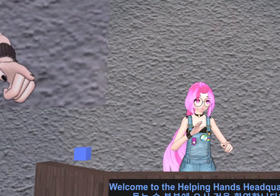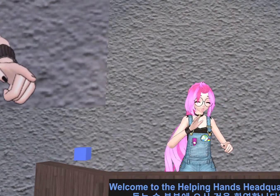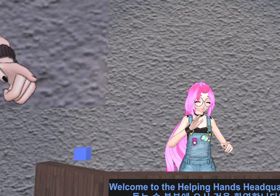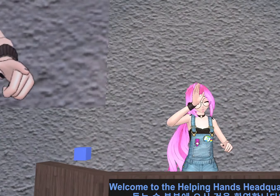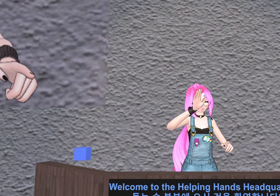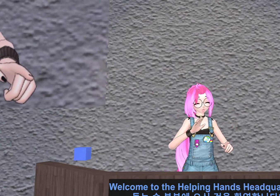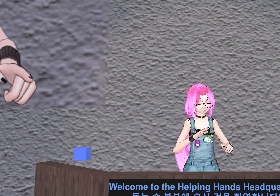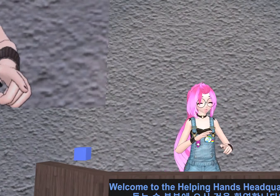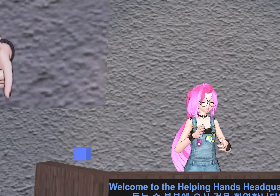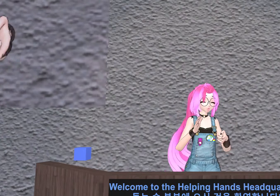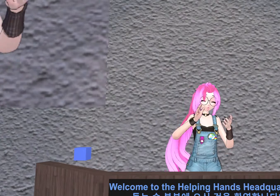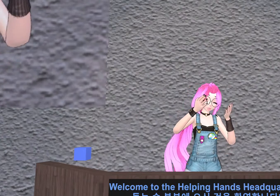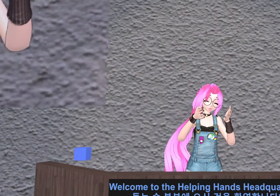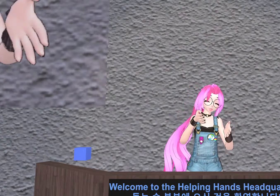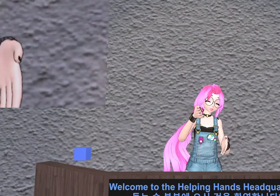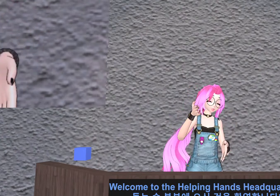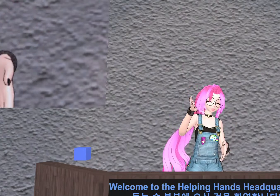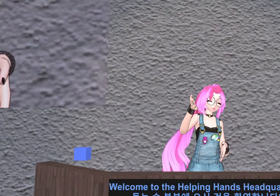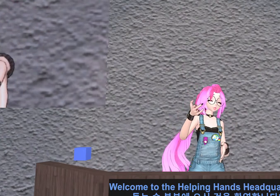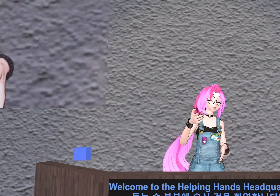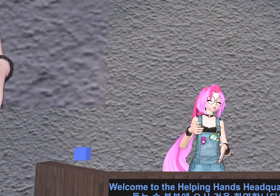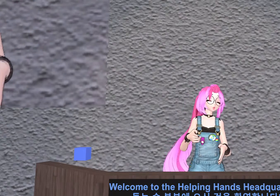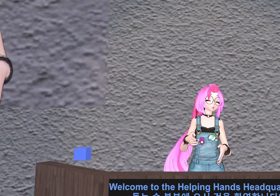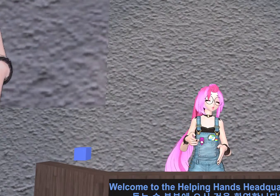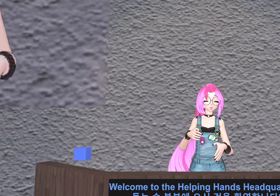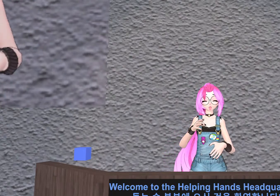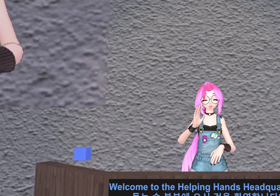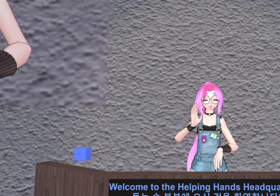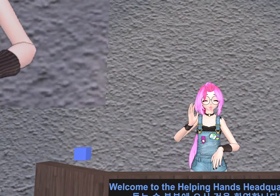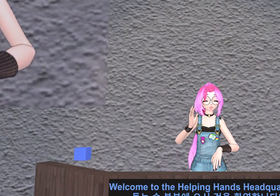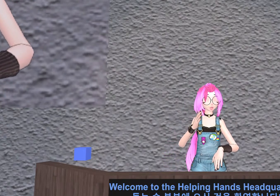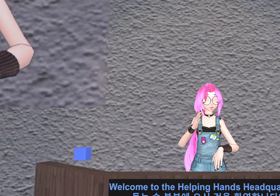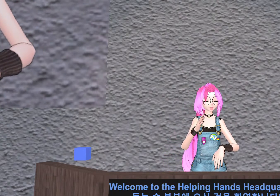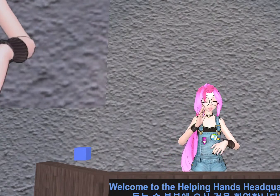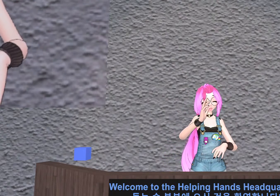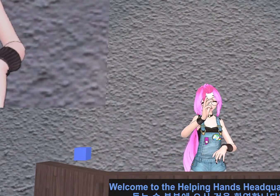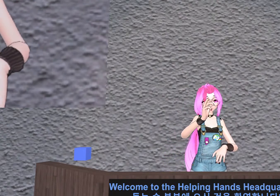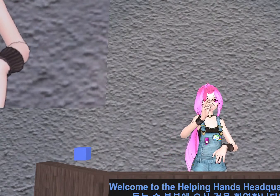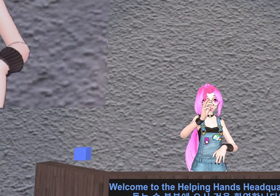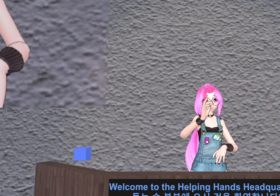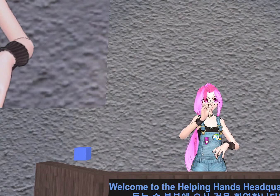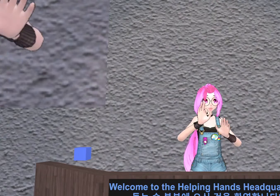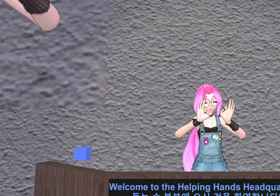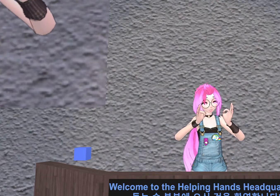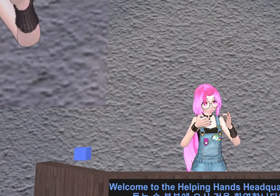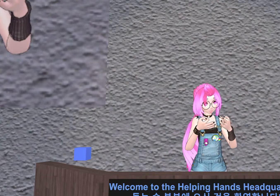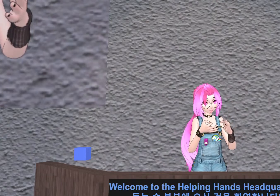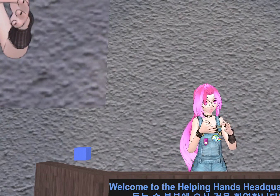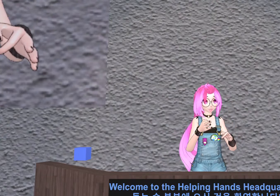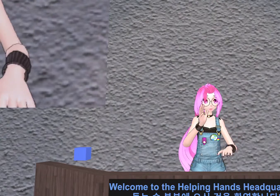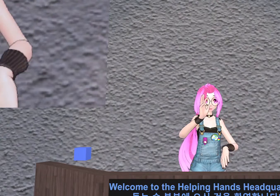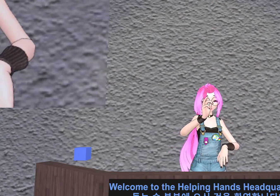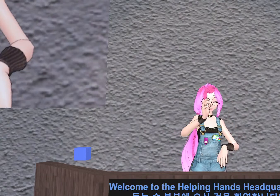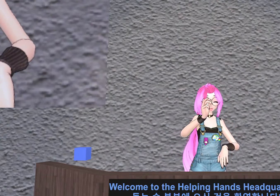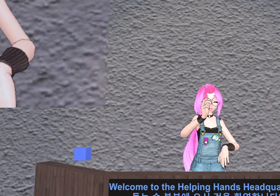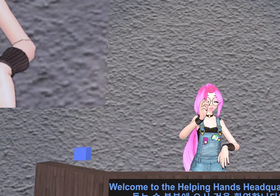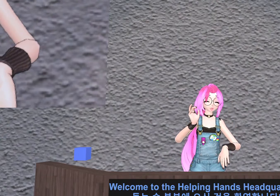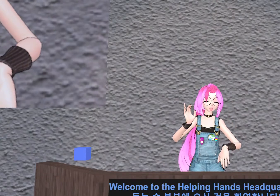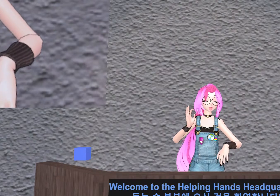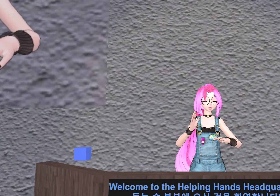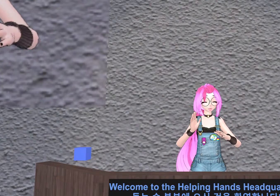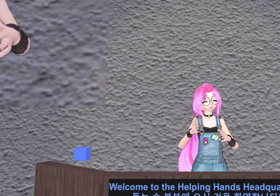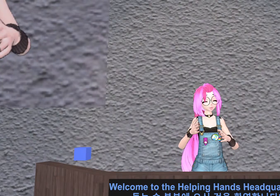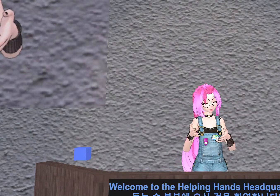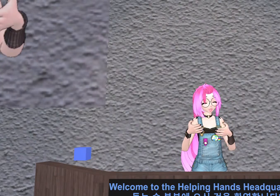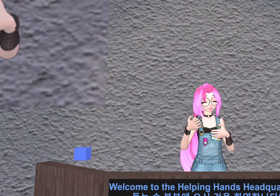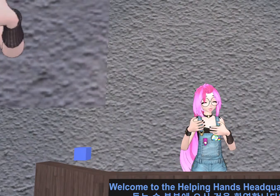specifically saying that is a woman, that is a man. You're just like they're a person. Or if you're talking about family signs, like